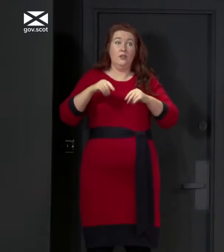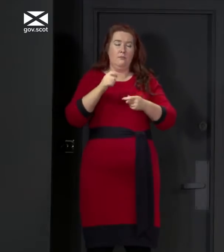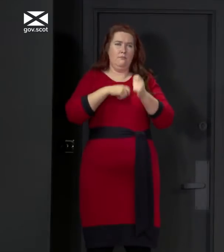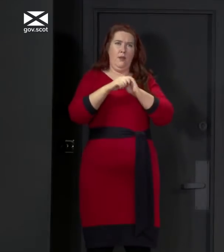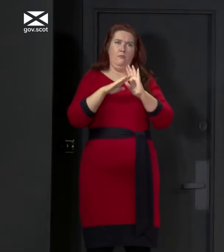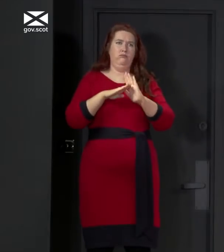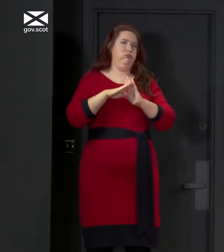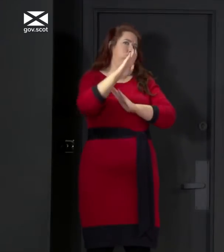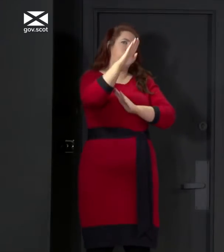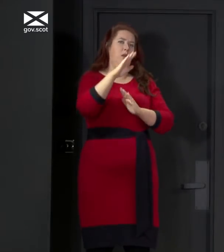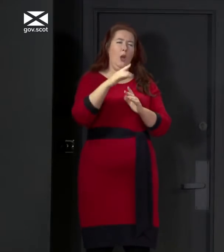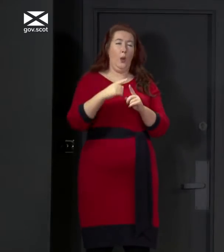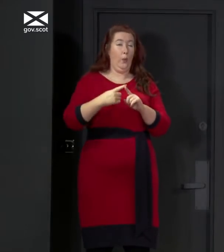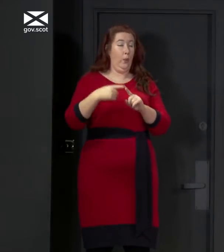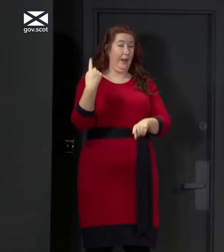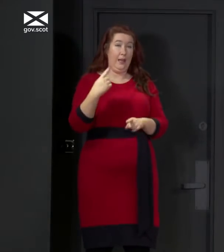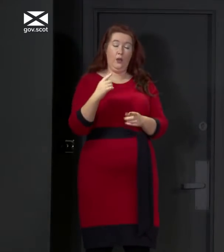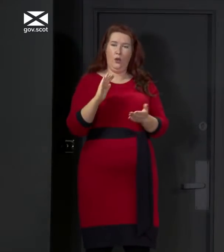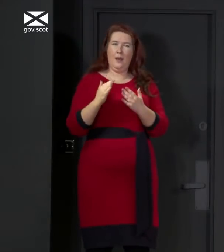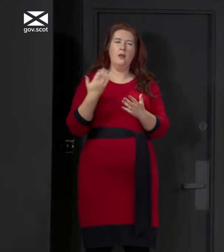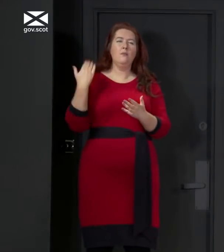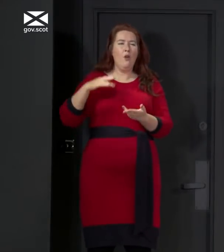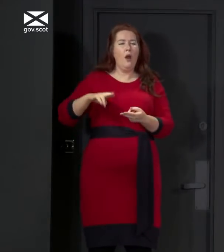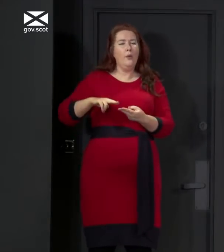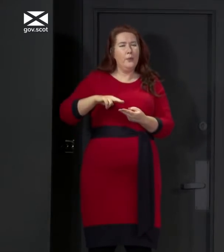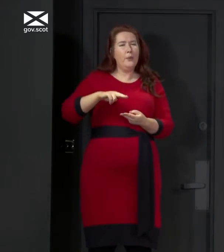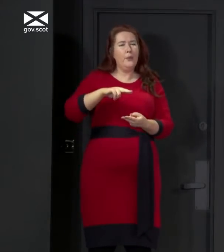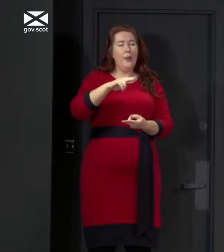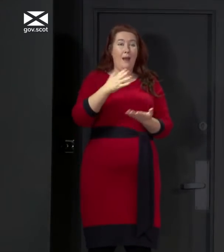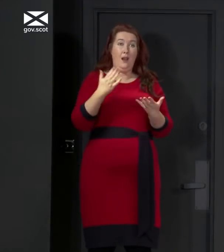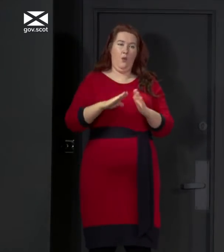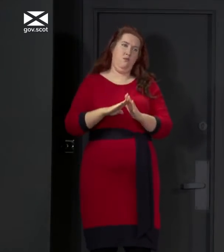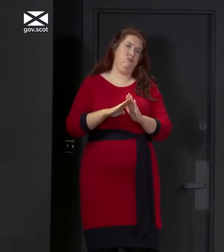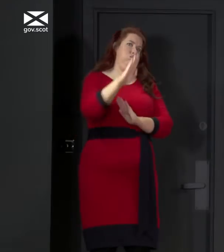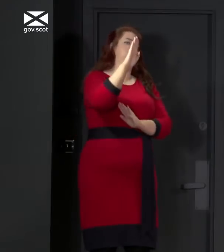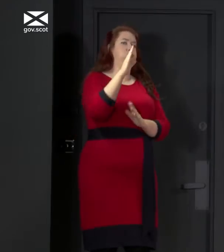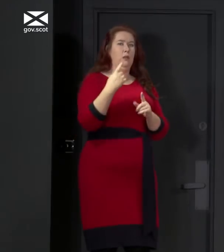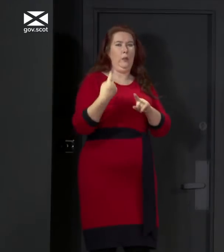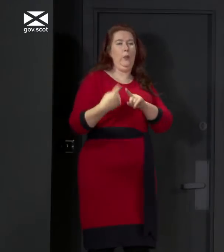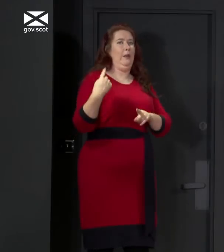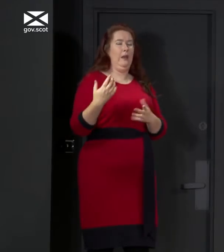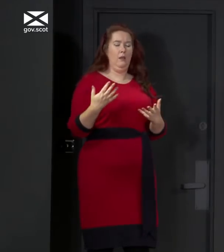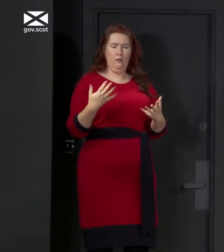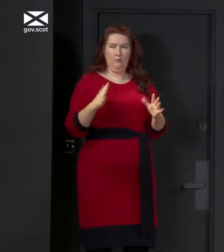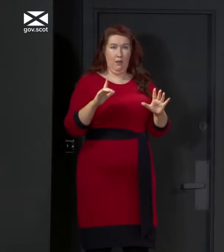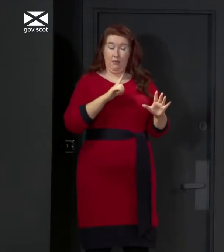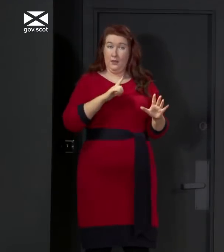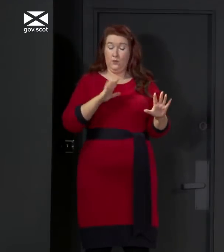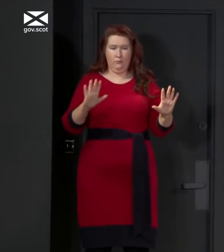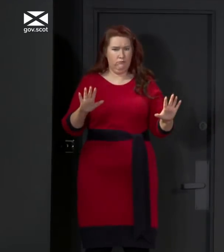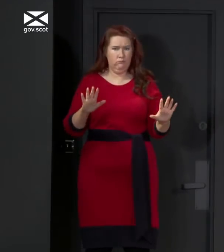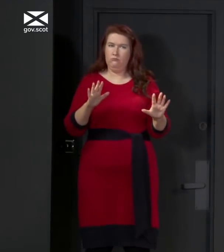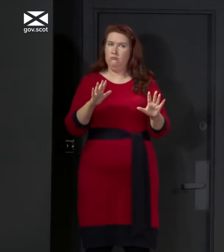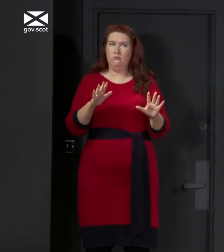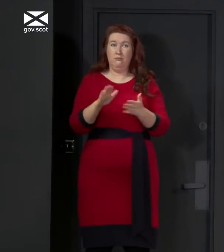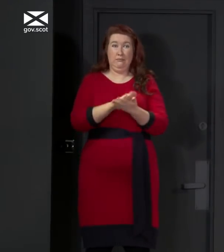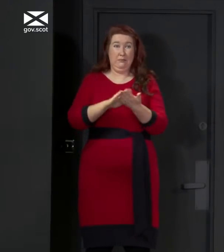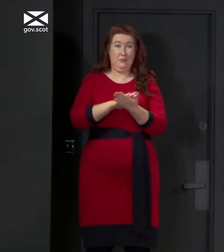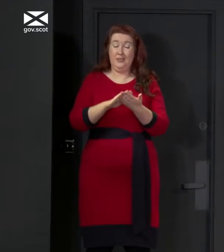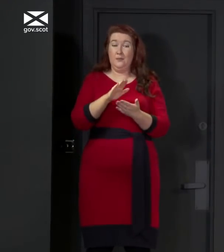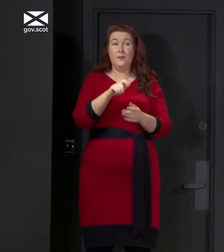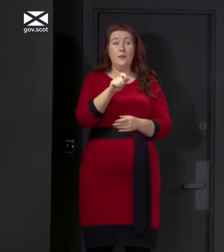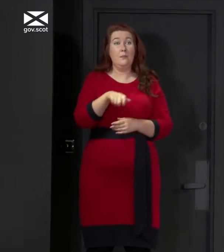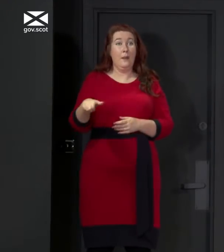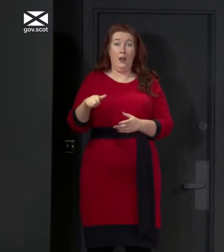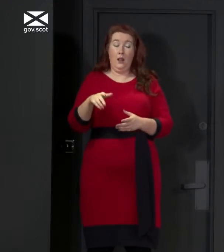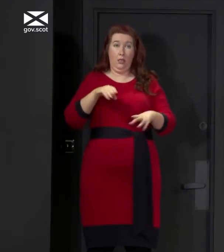and rapidly than they had been in the latter part of last year. And as a result of that, more people are likely to